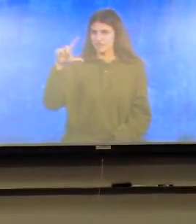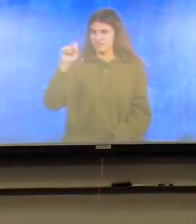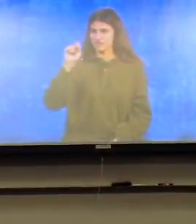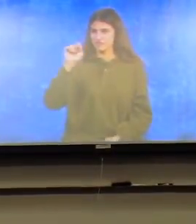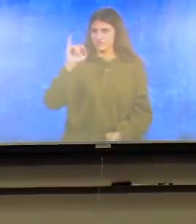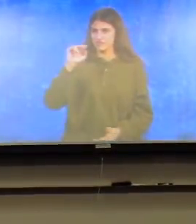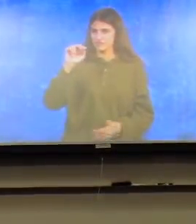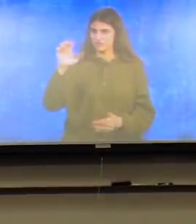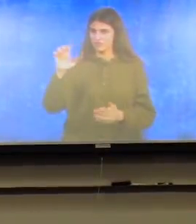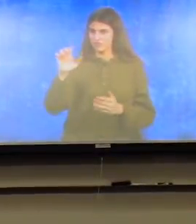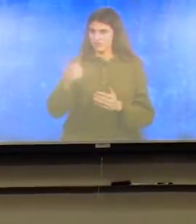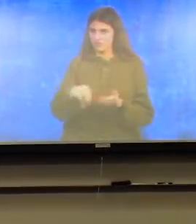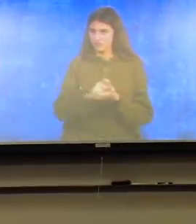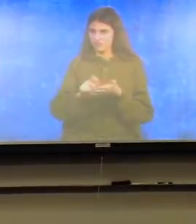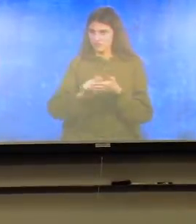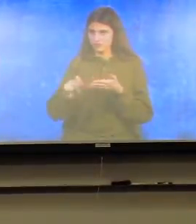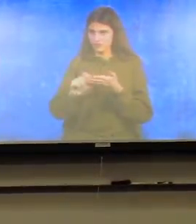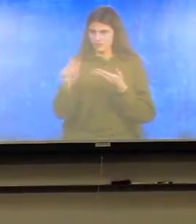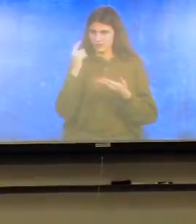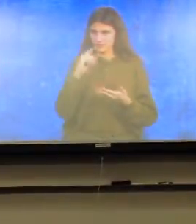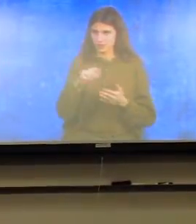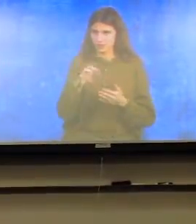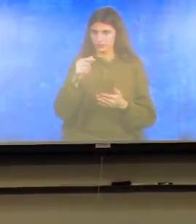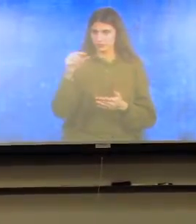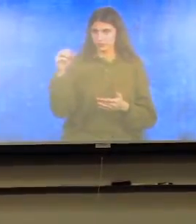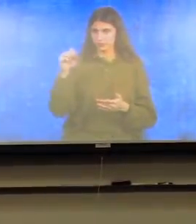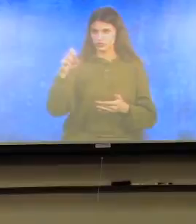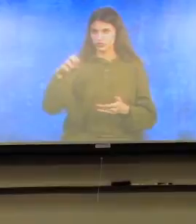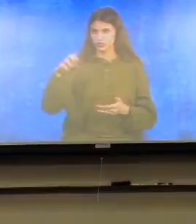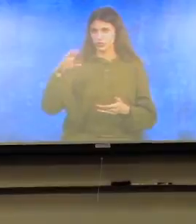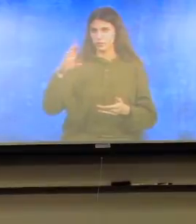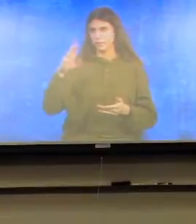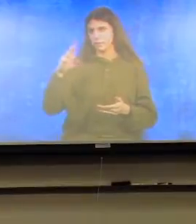The author is R.L. Stine. That's the author for Goosebumps.